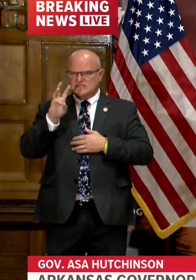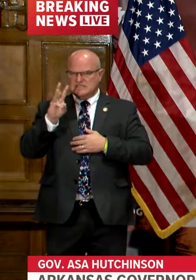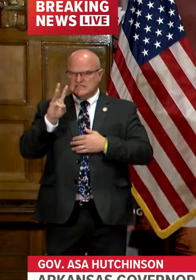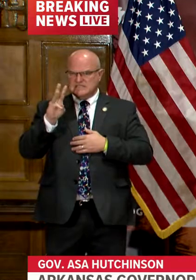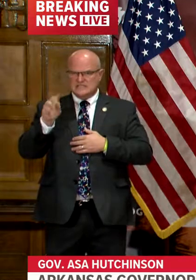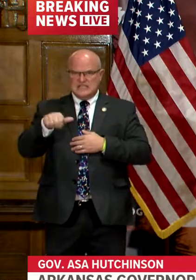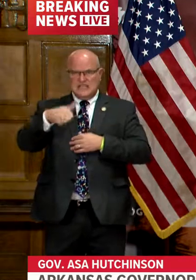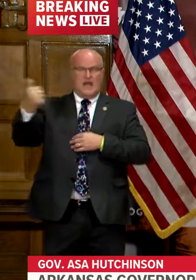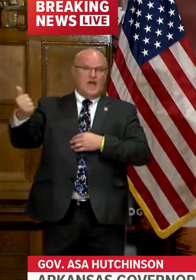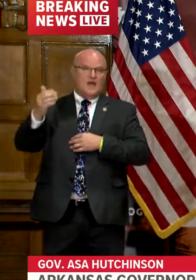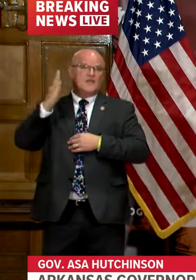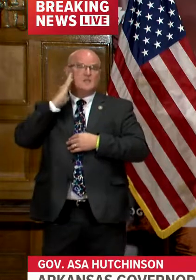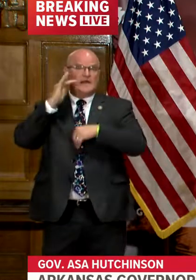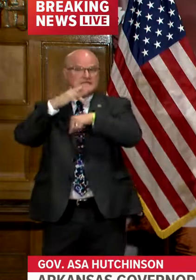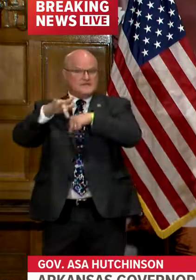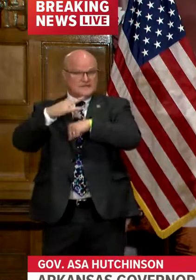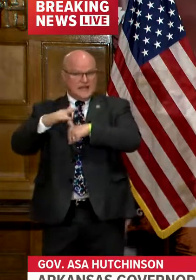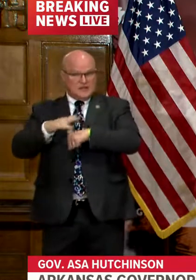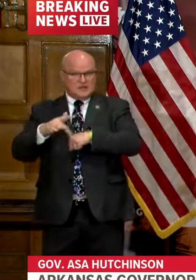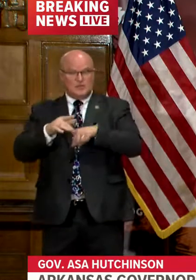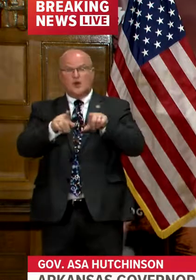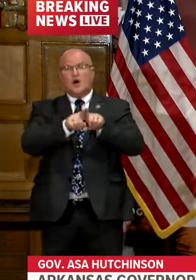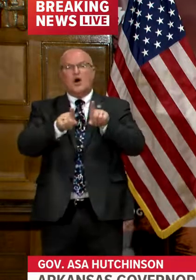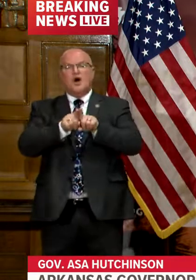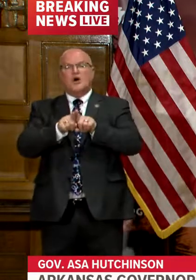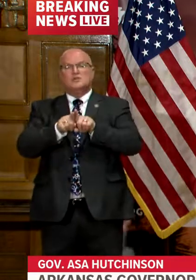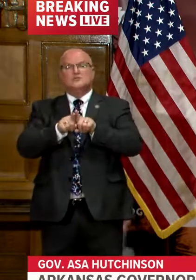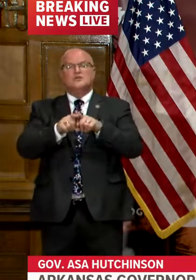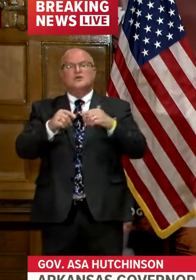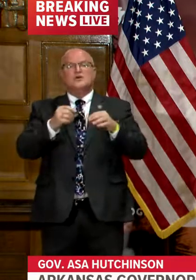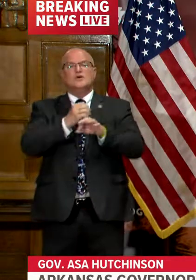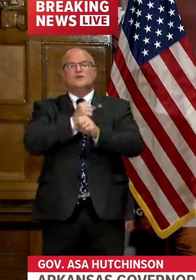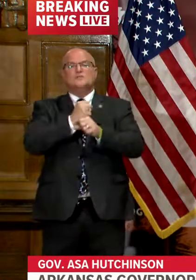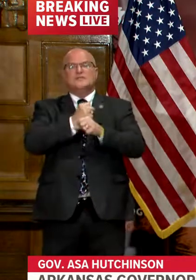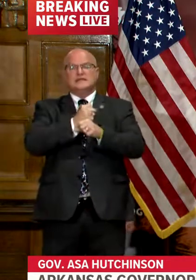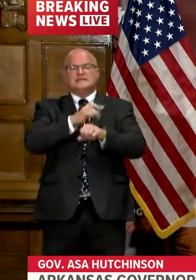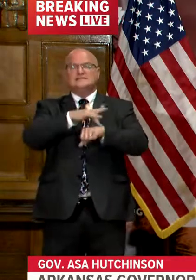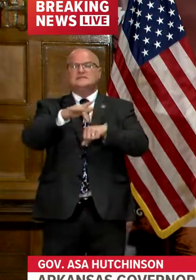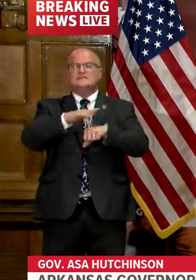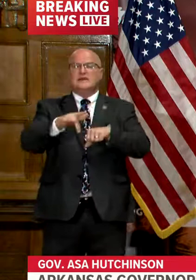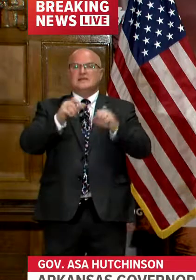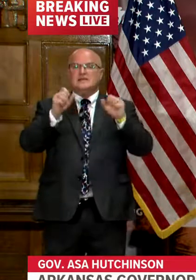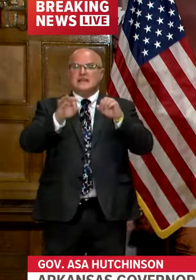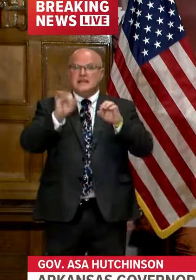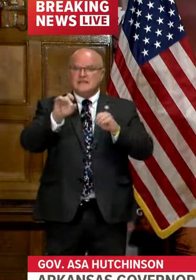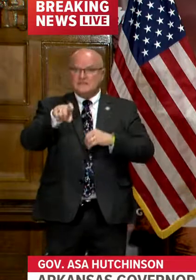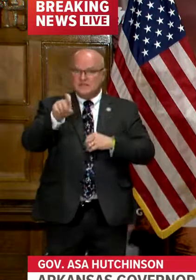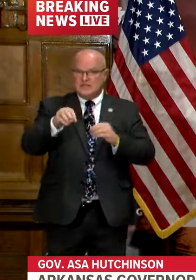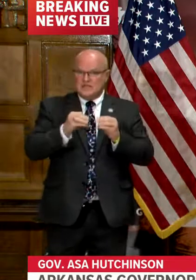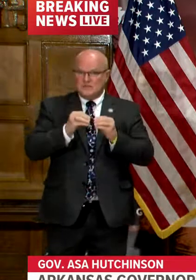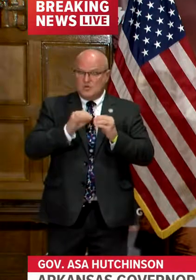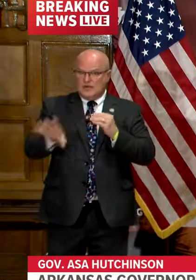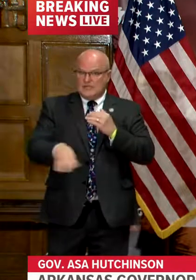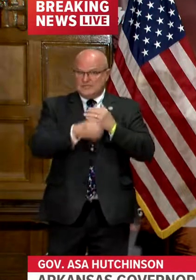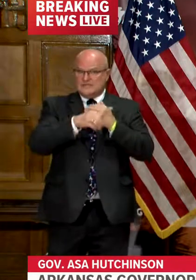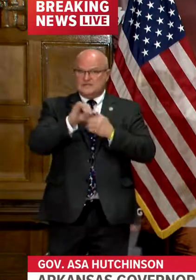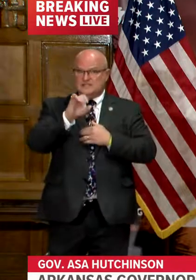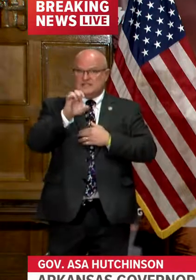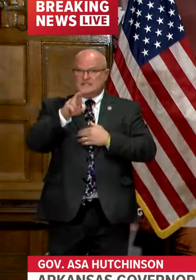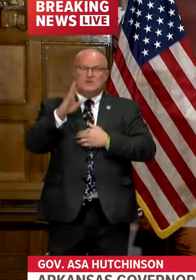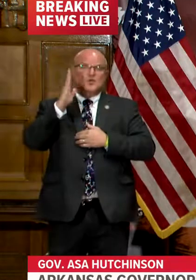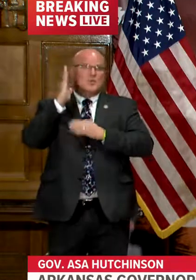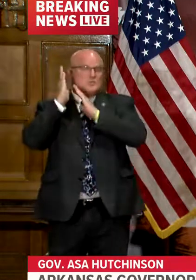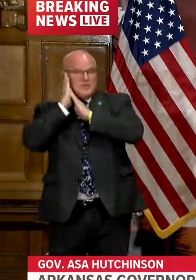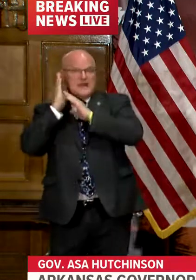116 other beds that are available also frees up some space in the event you need to have additional ICU